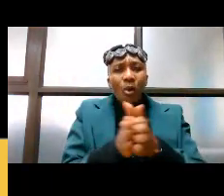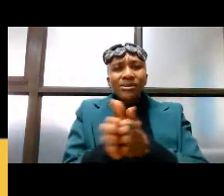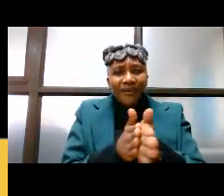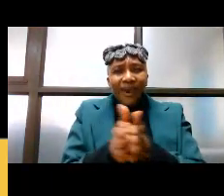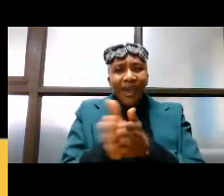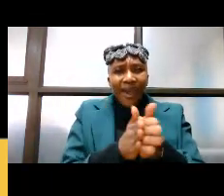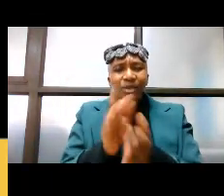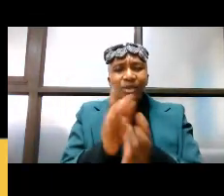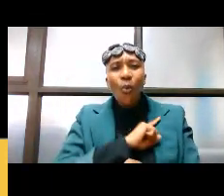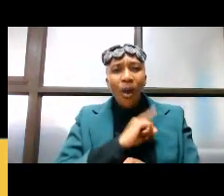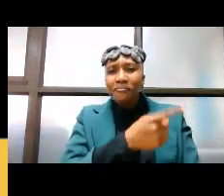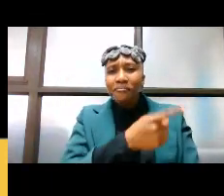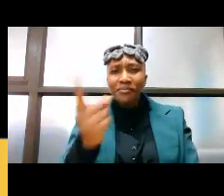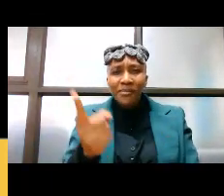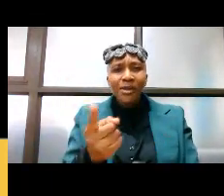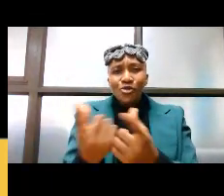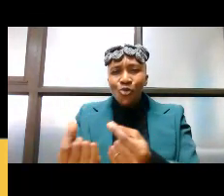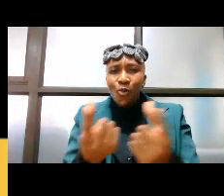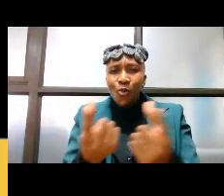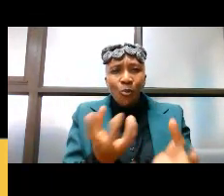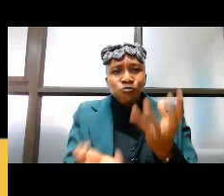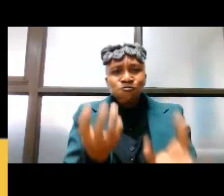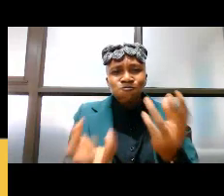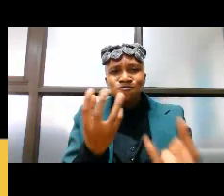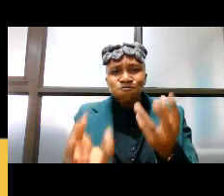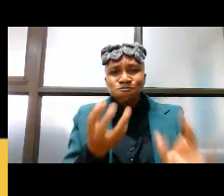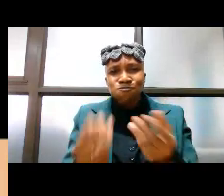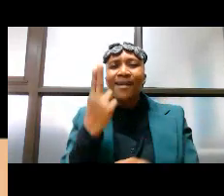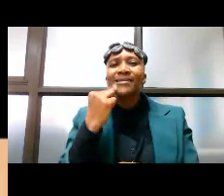make nice chips to eat.